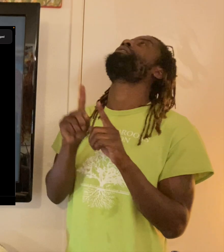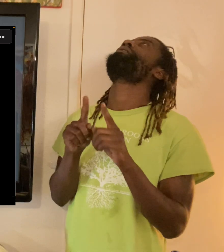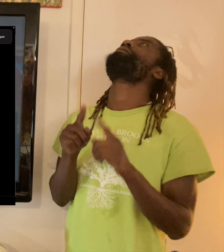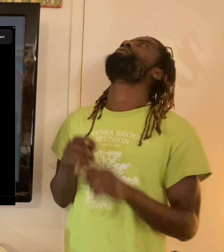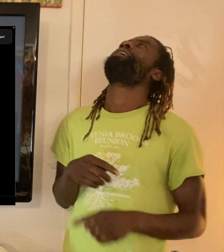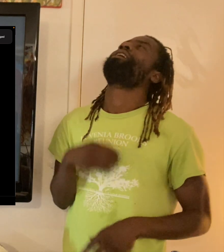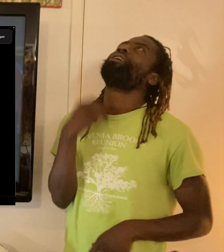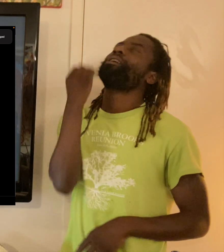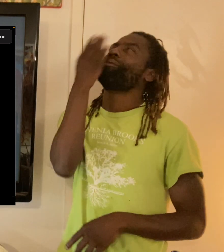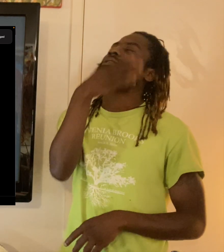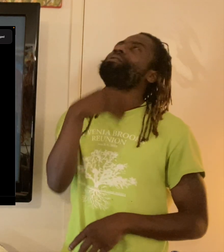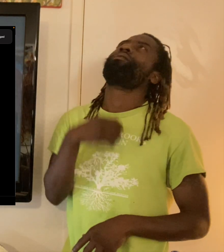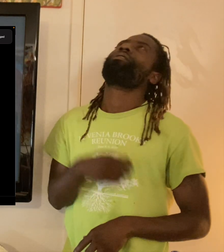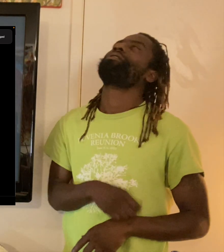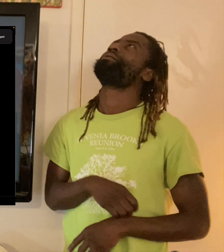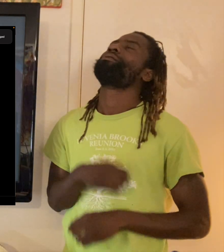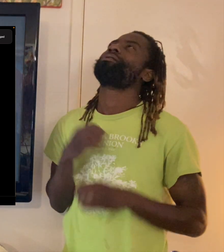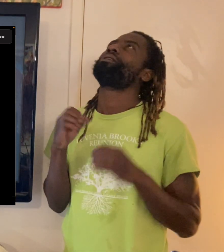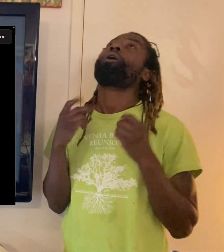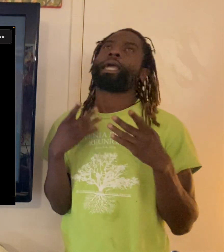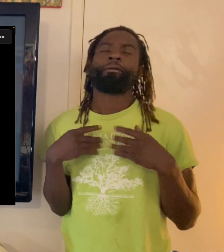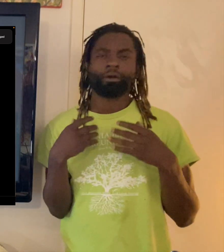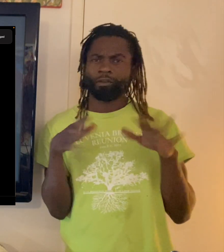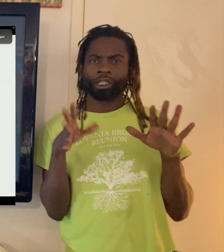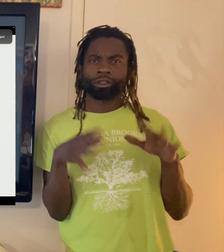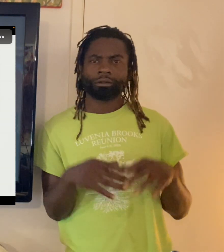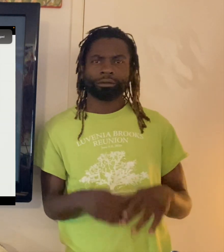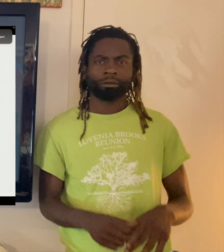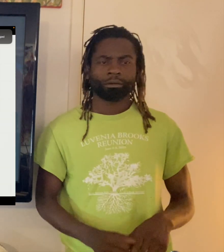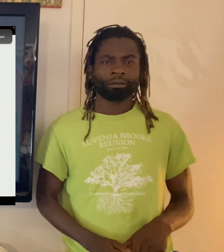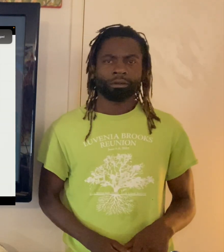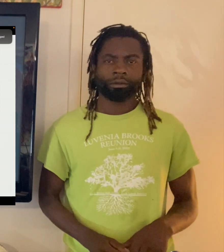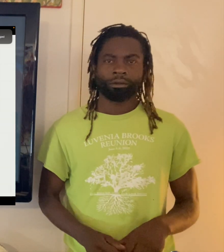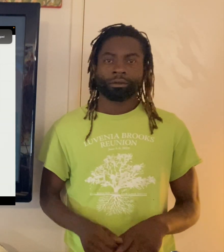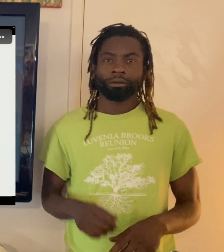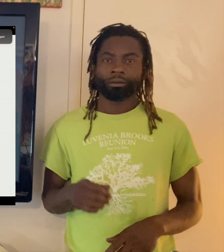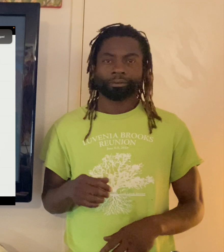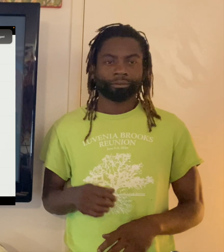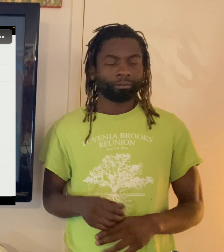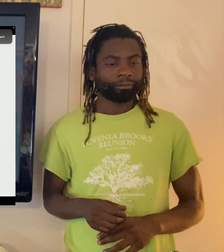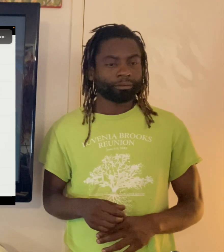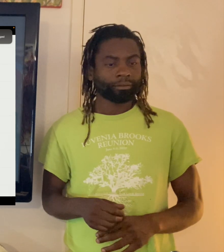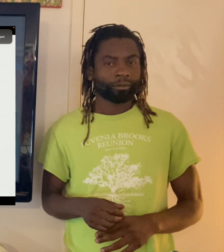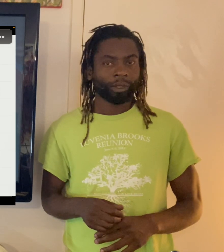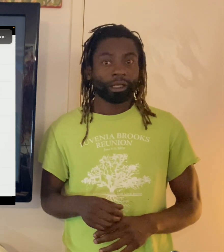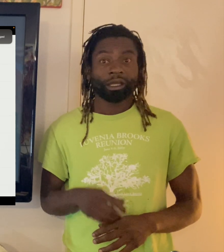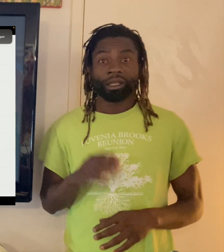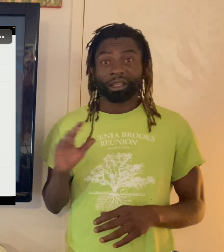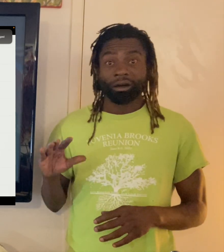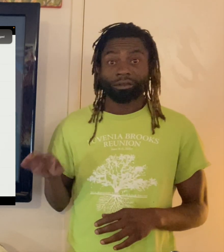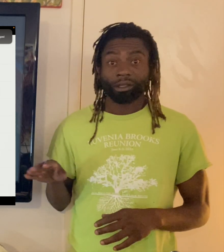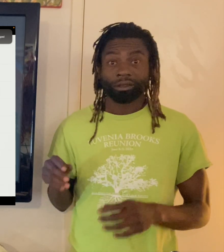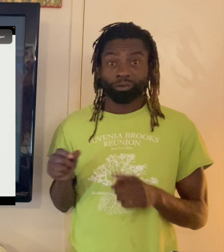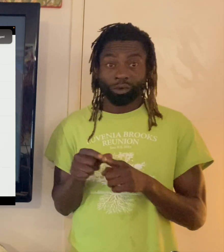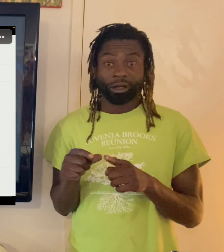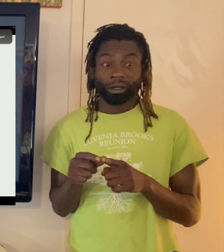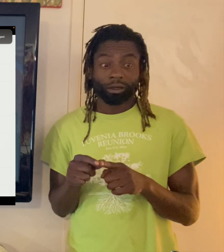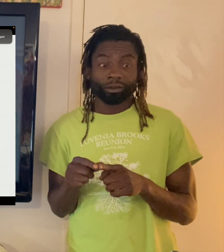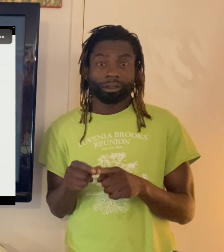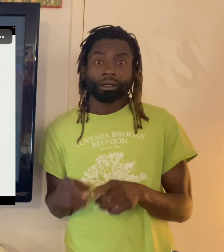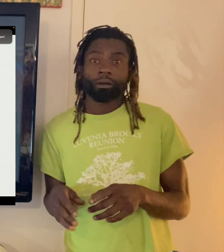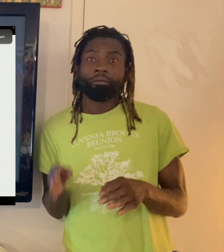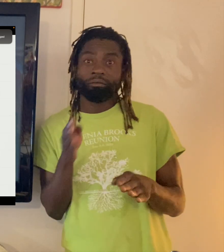Oh, so beautiful. Okay, that's enough. So you see, all of these words like